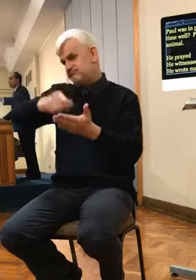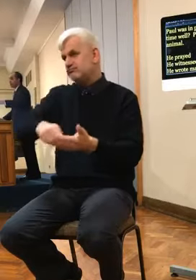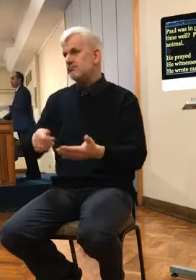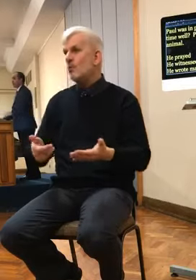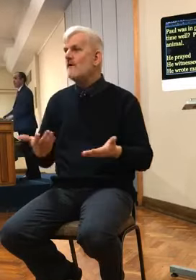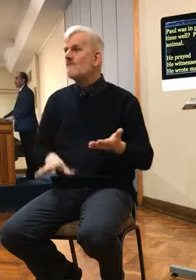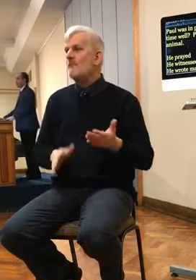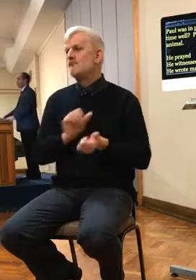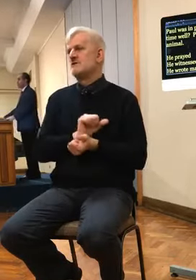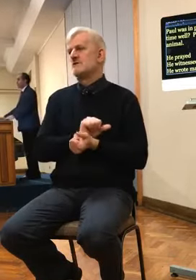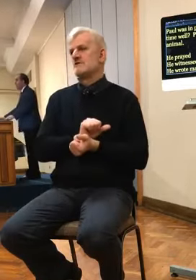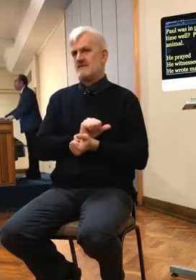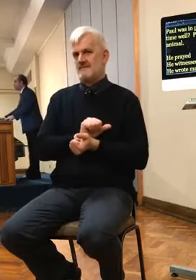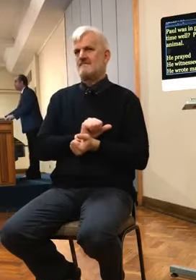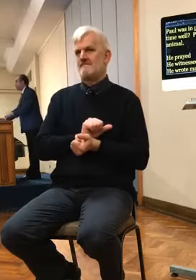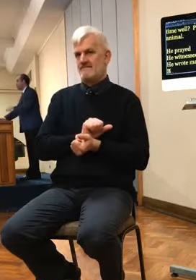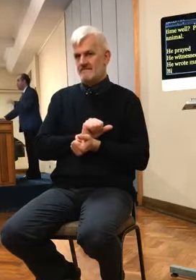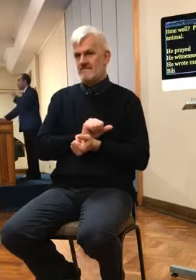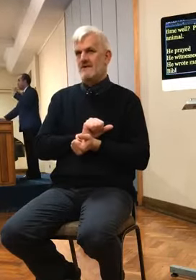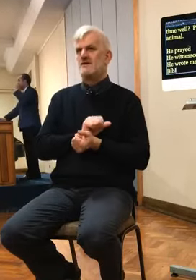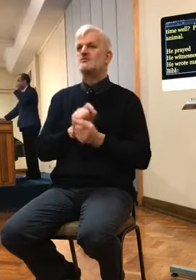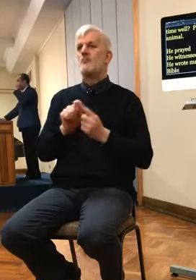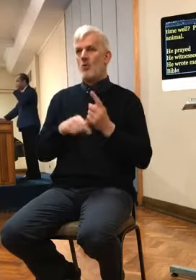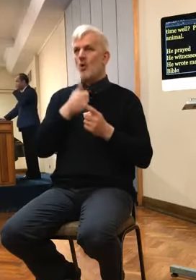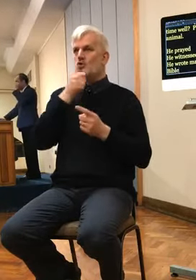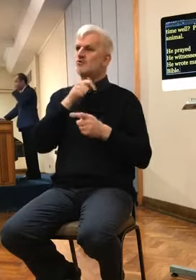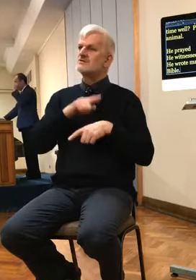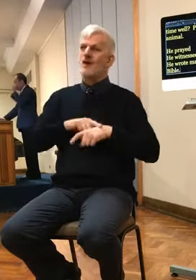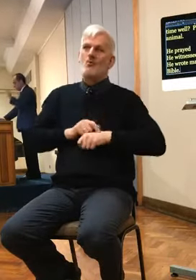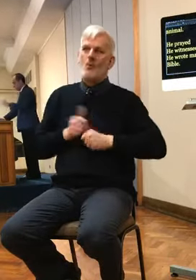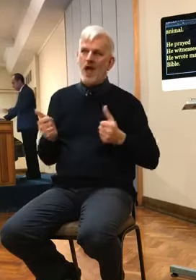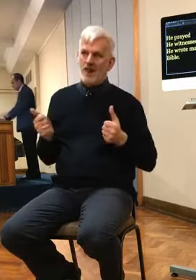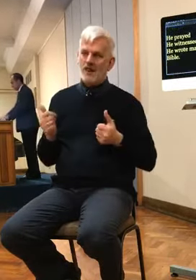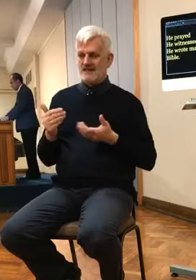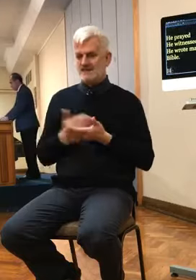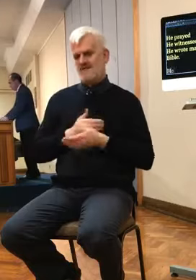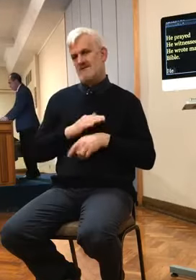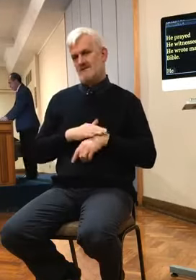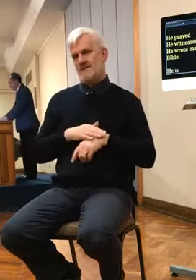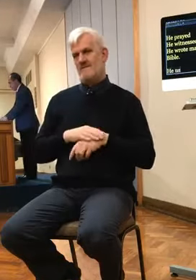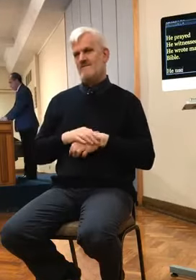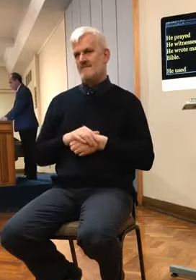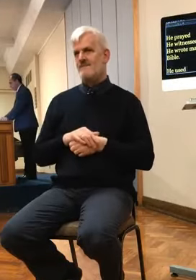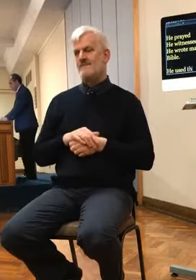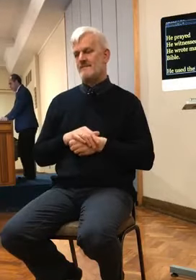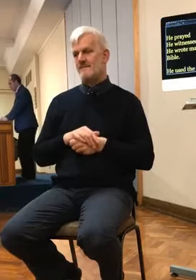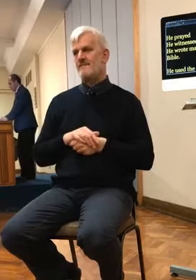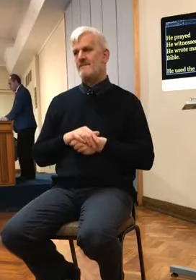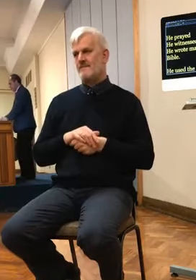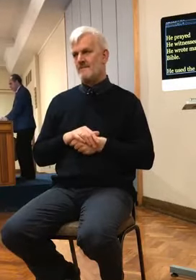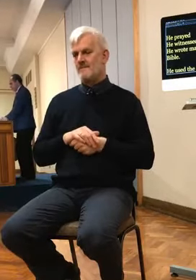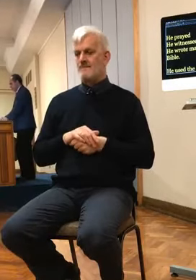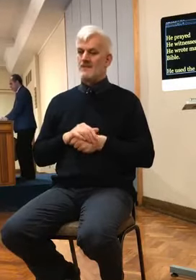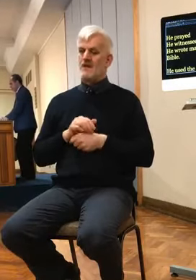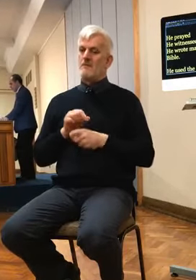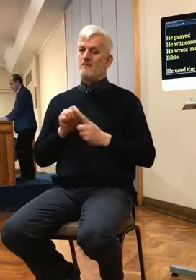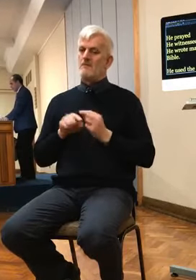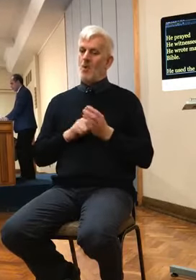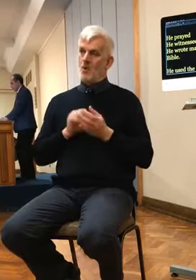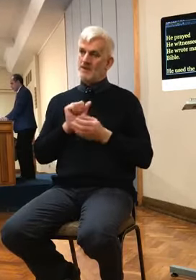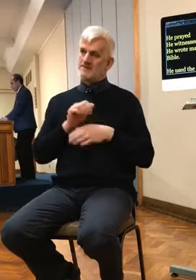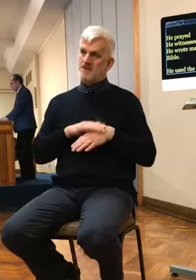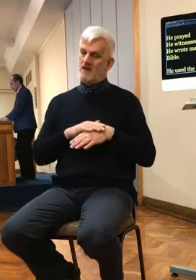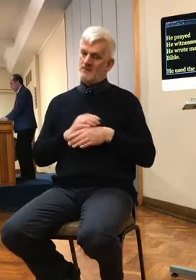was in prison. So he was redeeming the time. The redeeming of the time means that we have